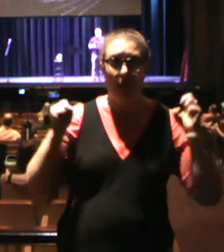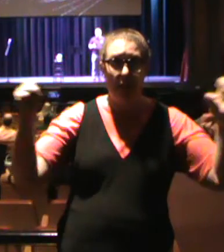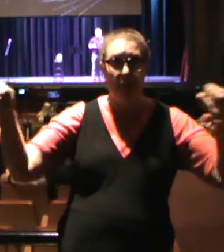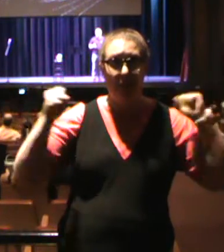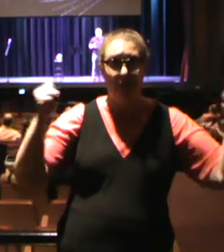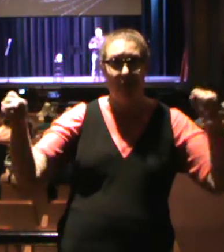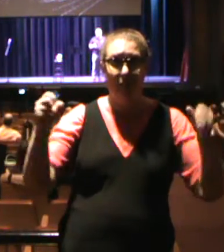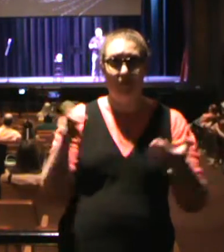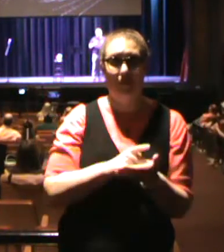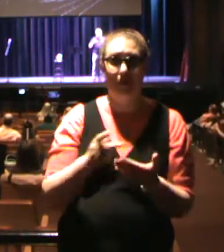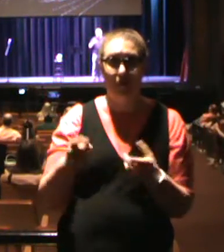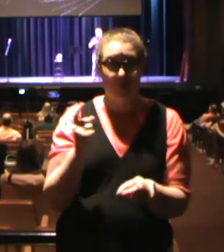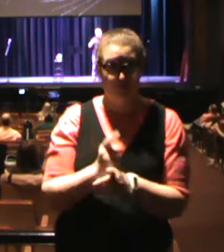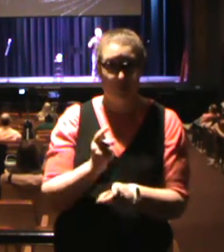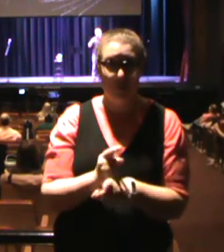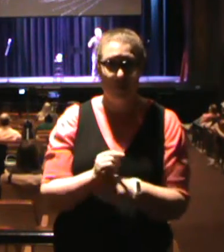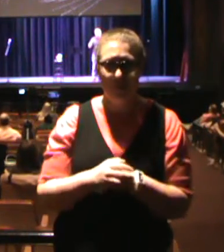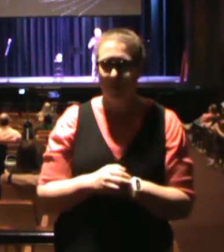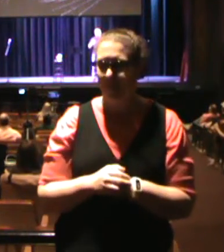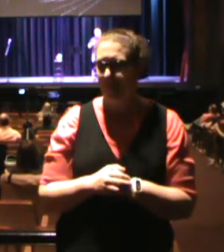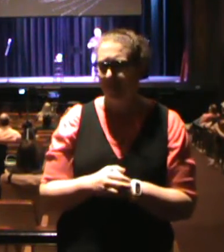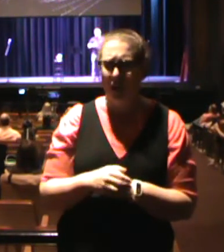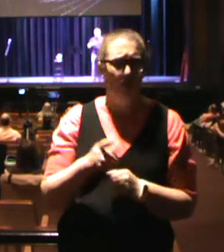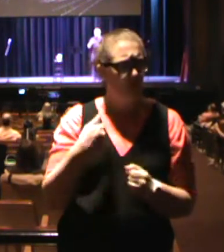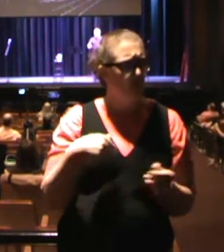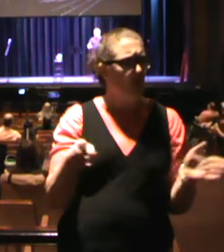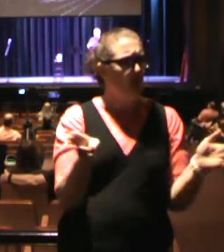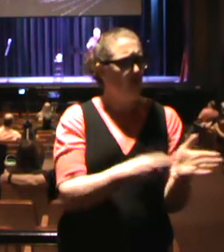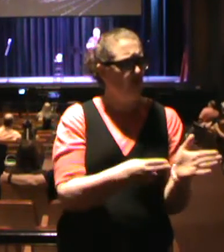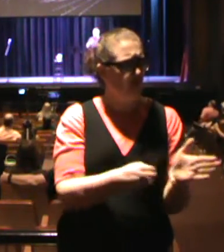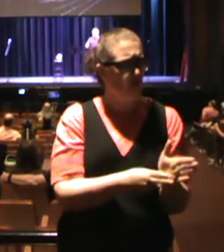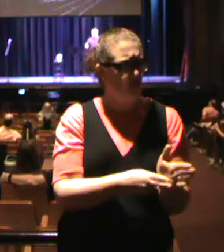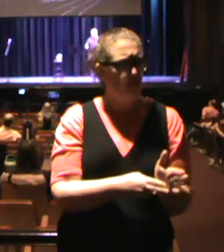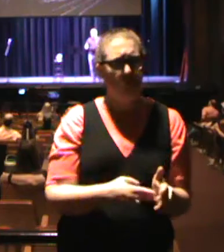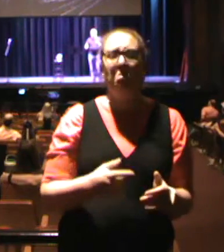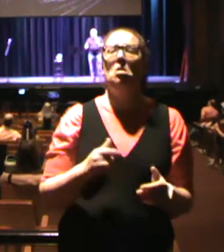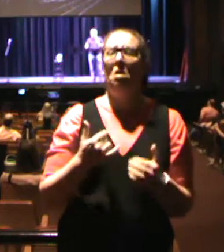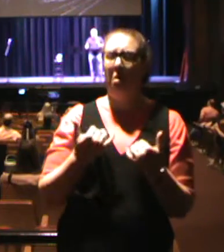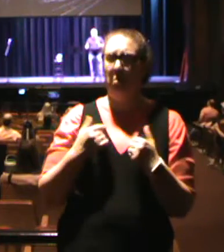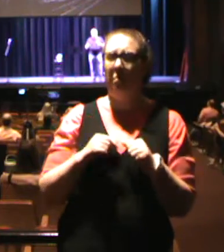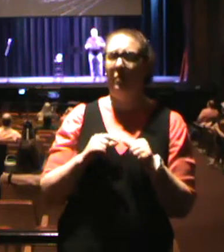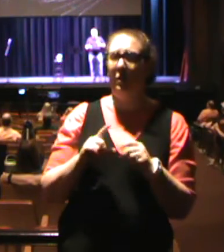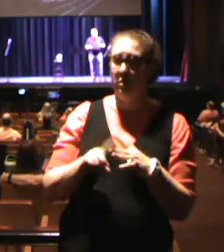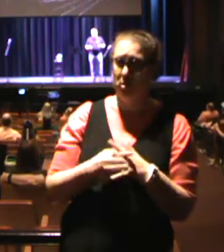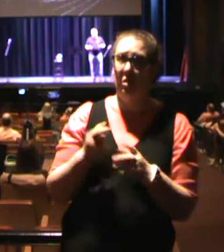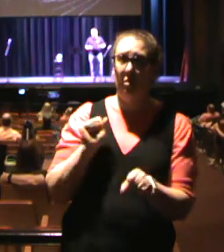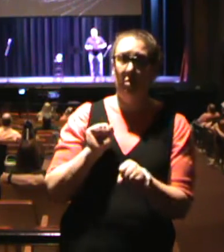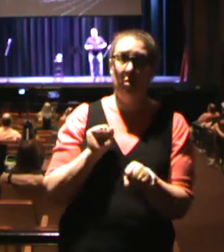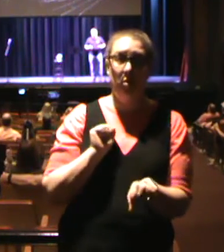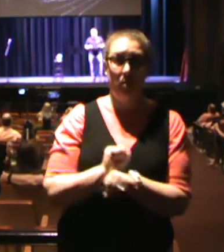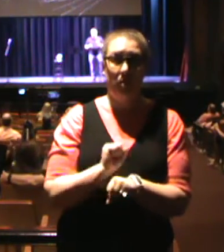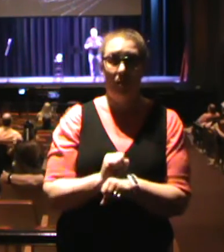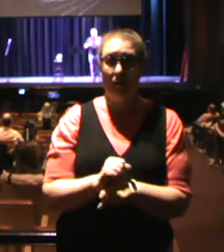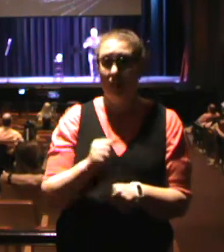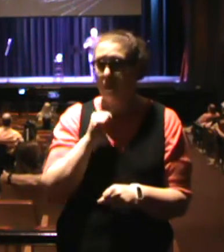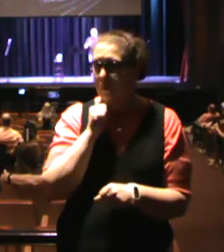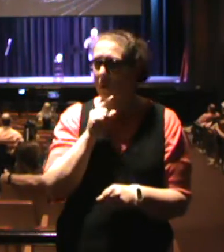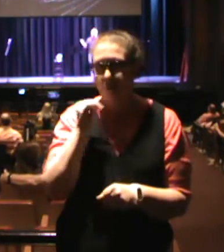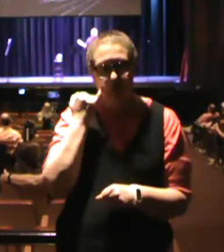life, right? And you think, like, you're going to sign up and you're going to work out. I don't know if you know this, but I used to be a bodybuilder.